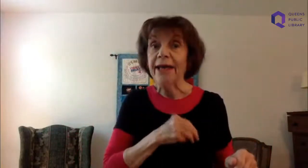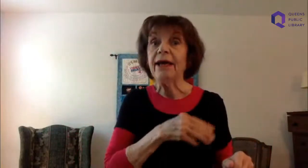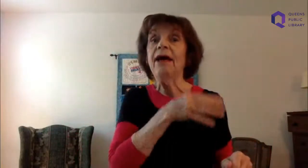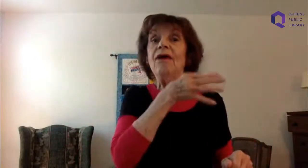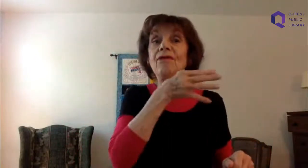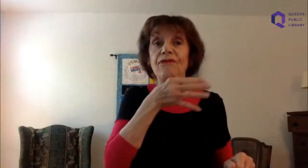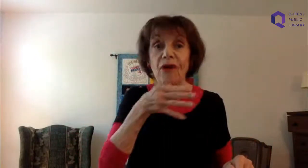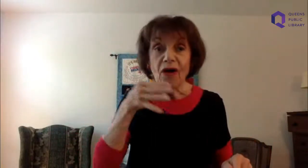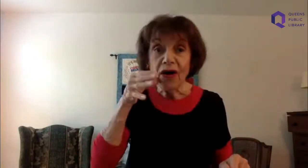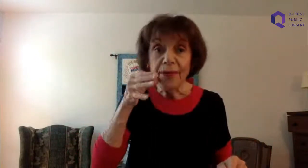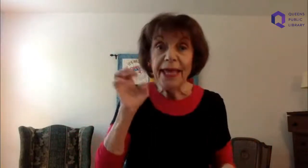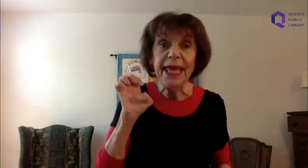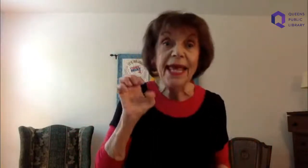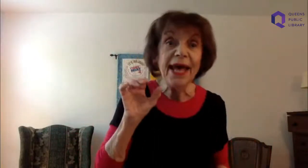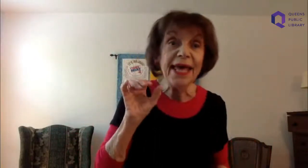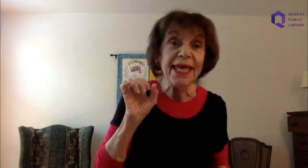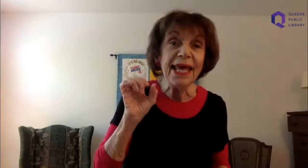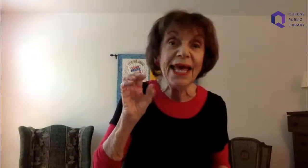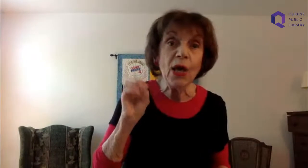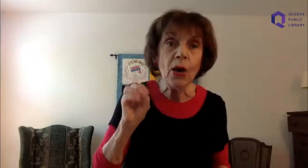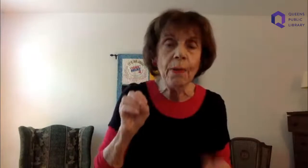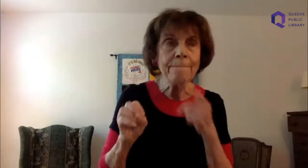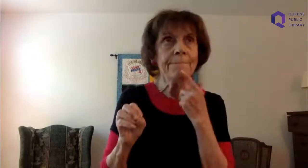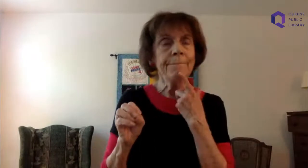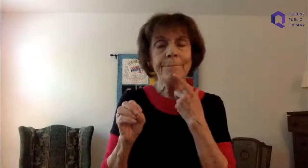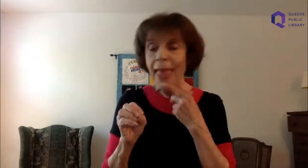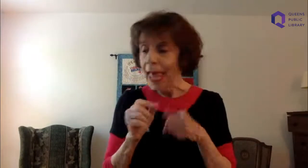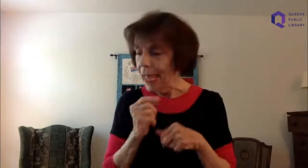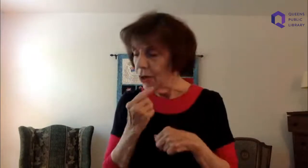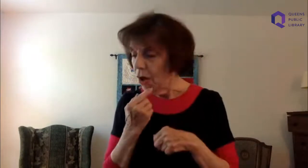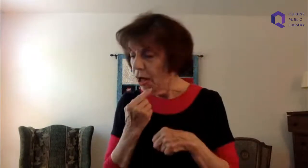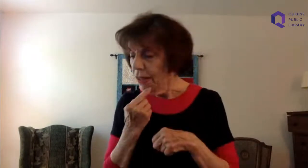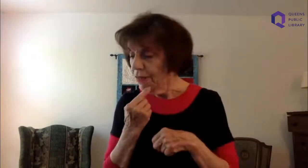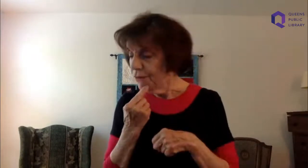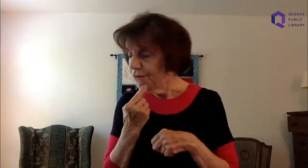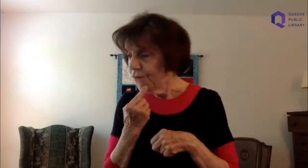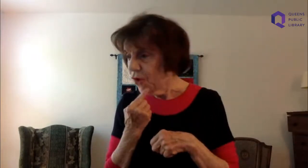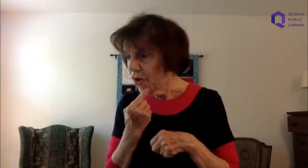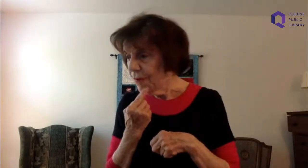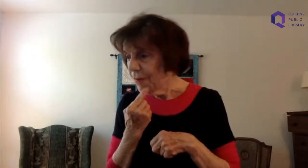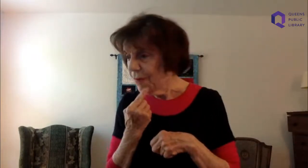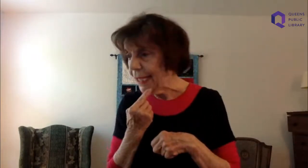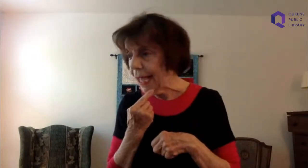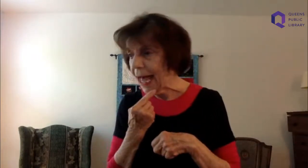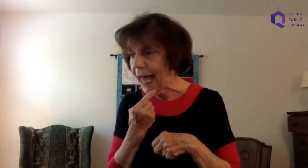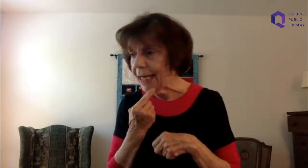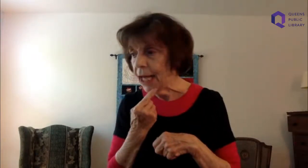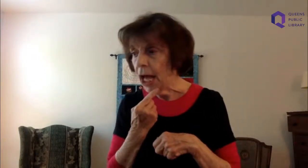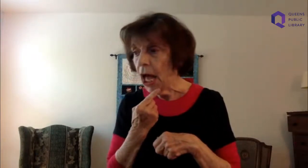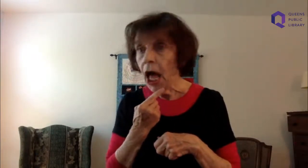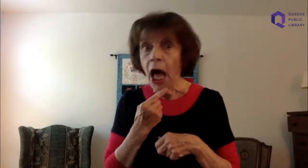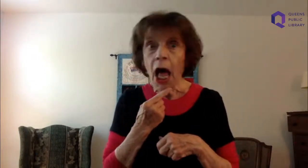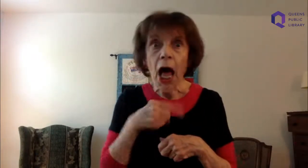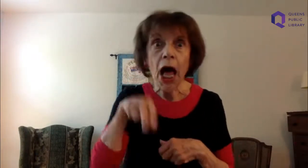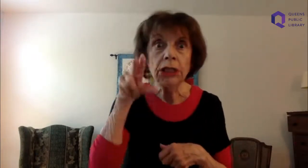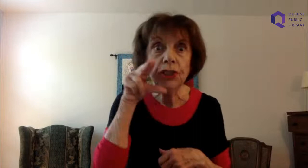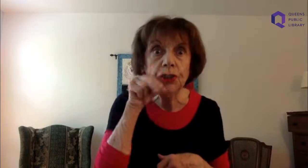a farm. E-I-E-I-O. And on the farm he had a